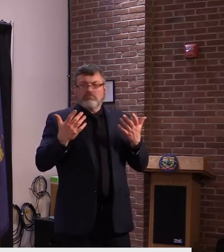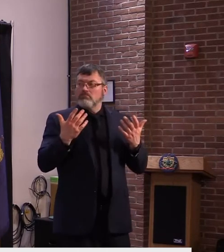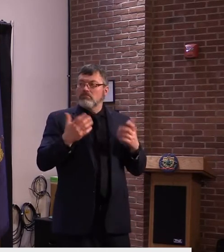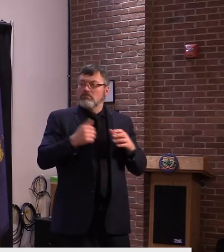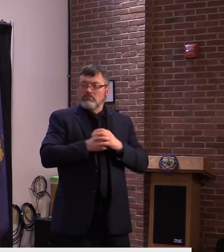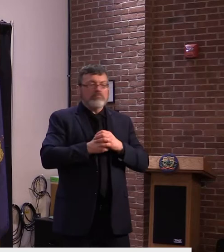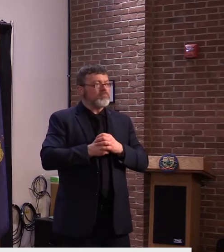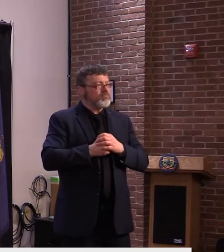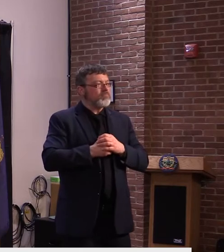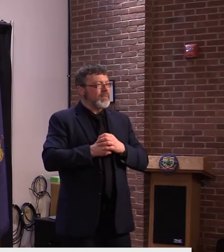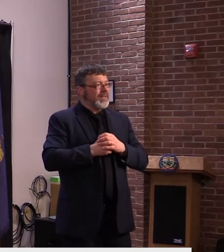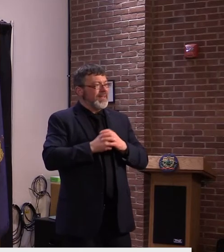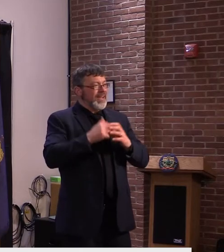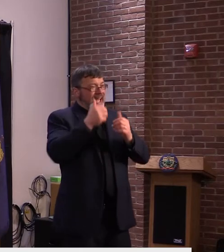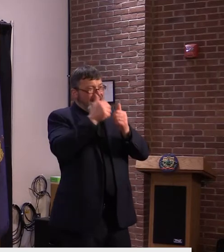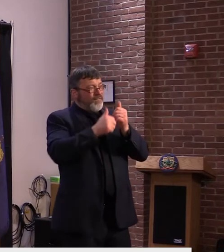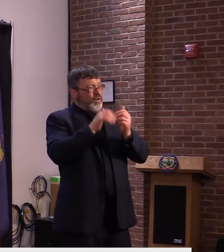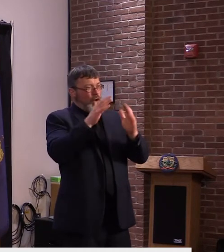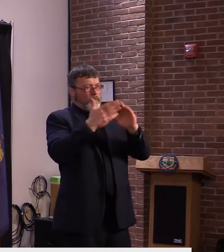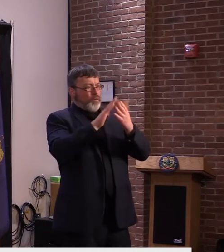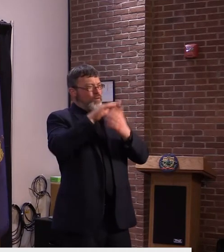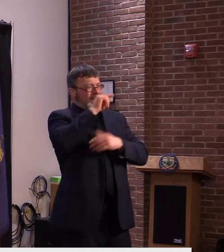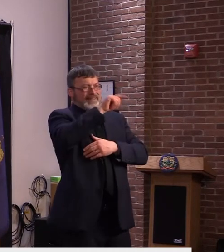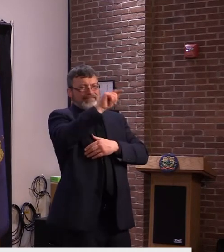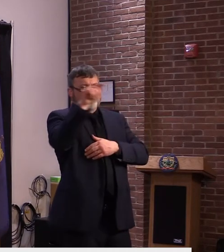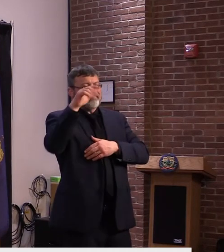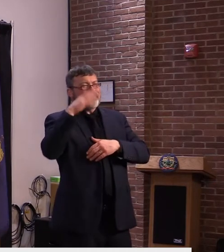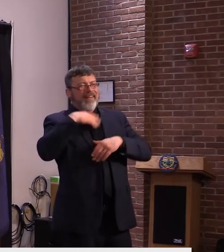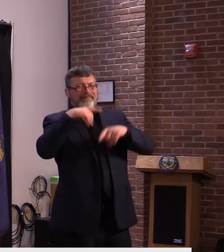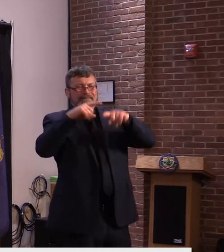every community is a little different in Vermont in that regard. So we have to